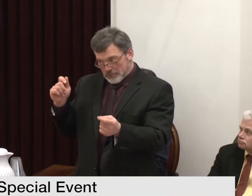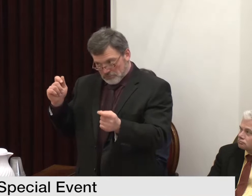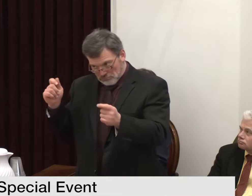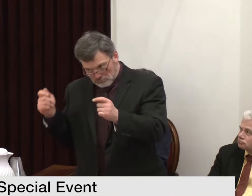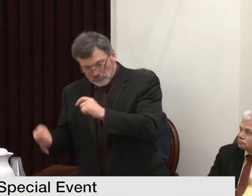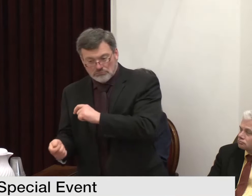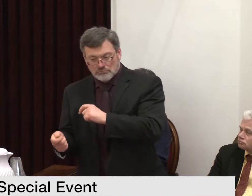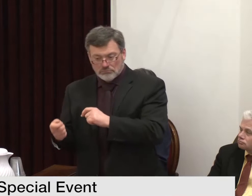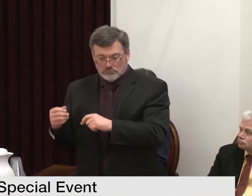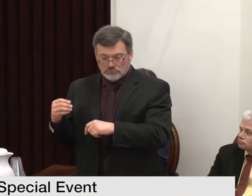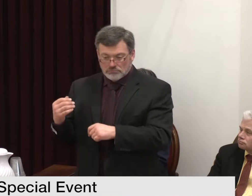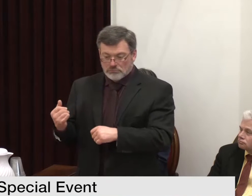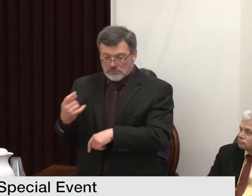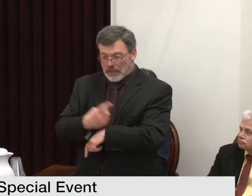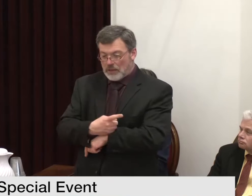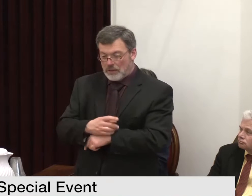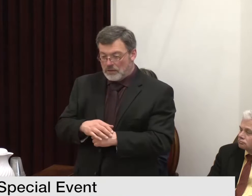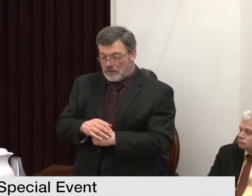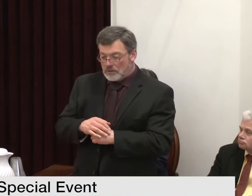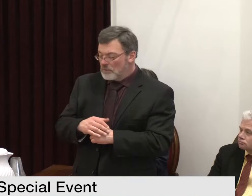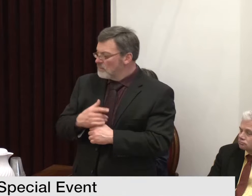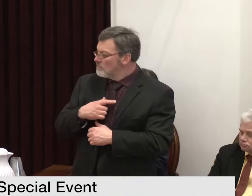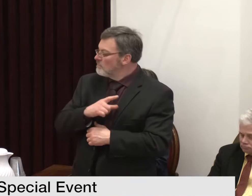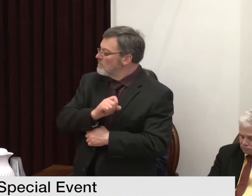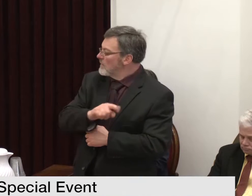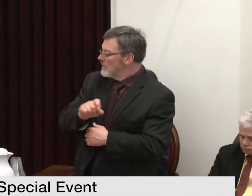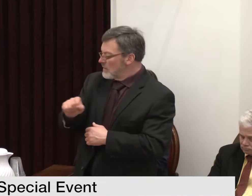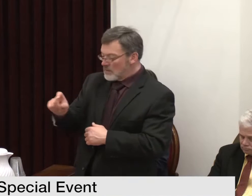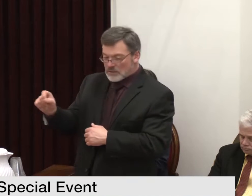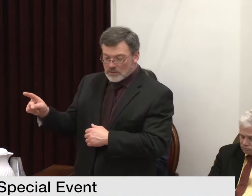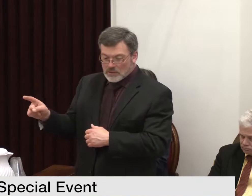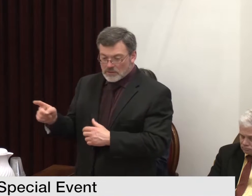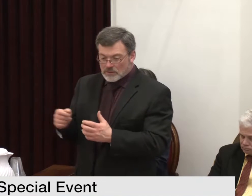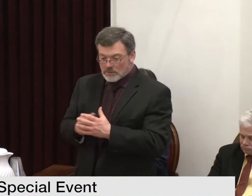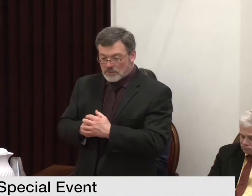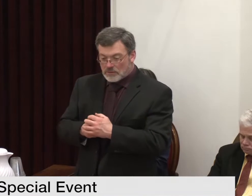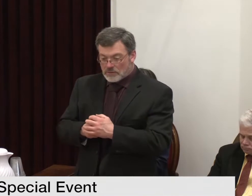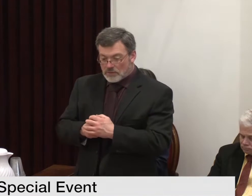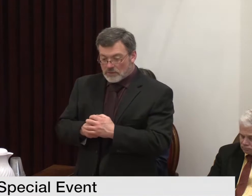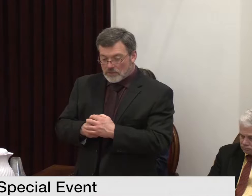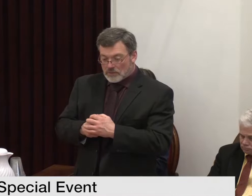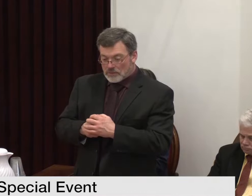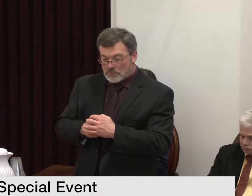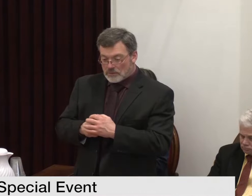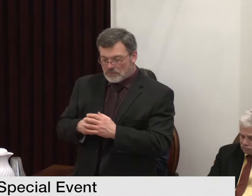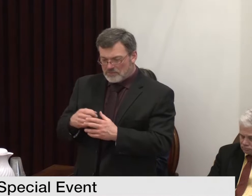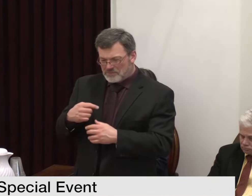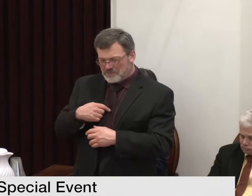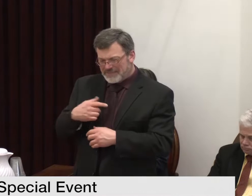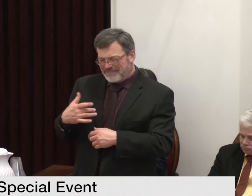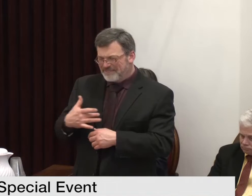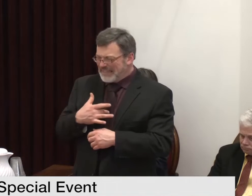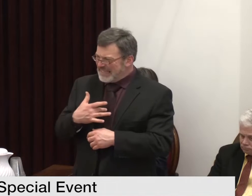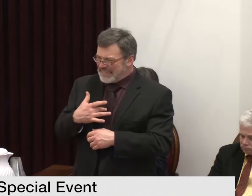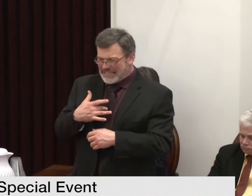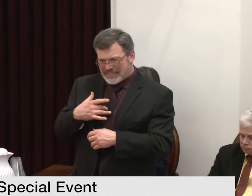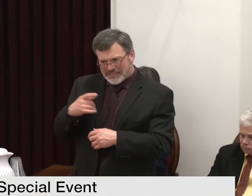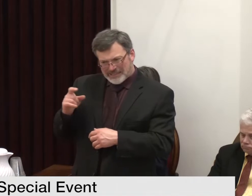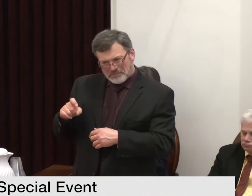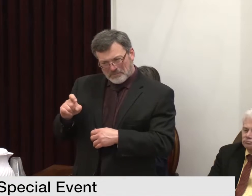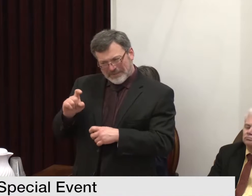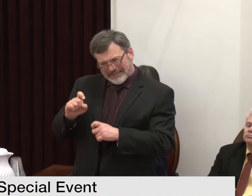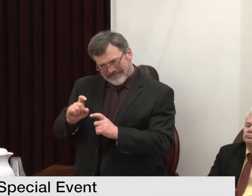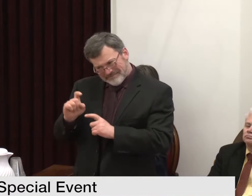I agree people deserve second chances, and maybe even third or fourth, especially when it comes to mistakes made as a young